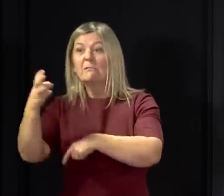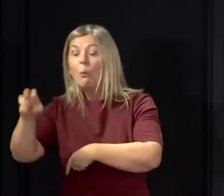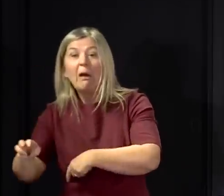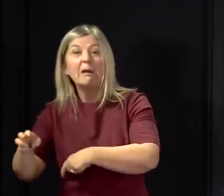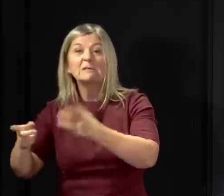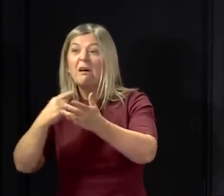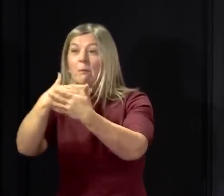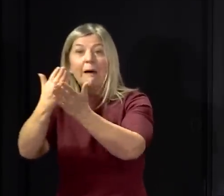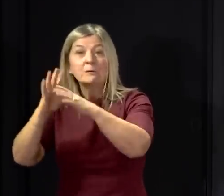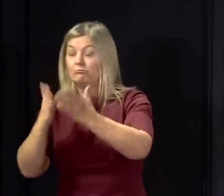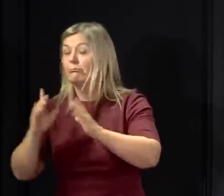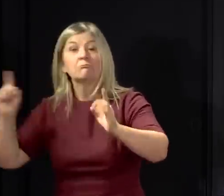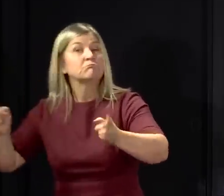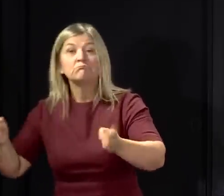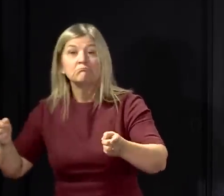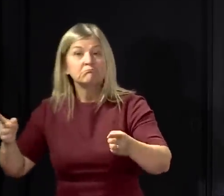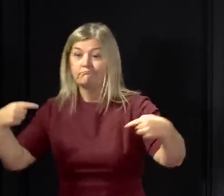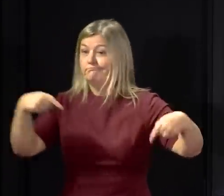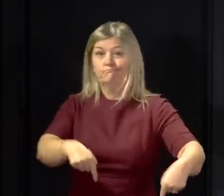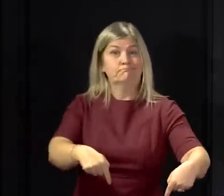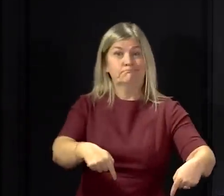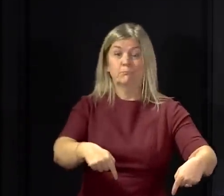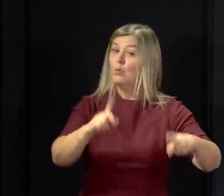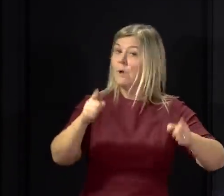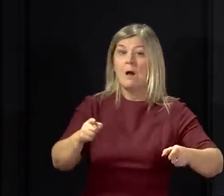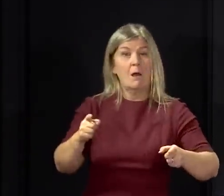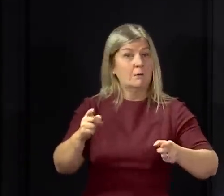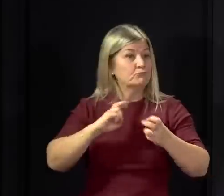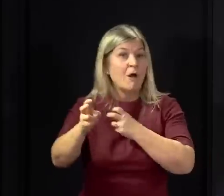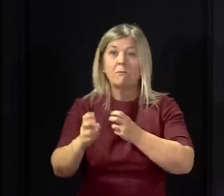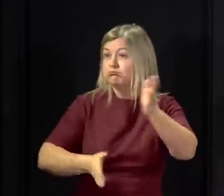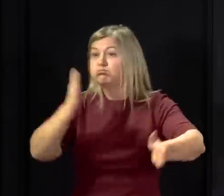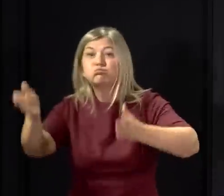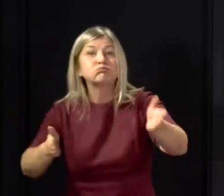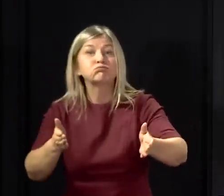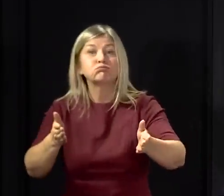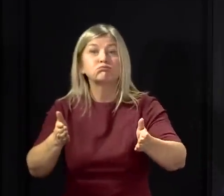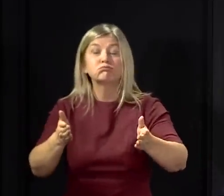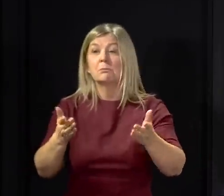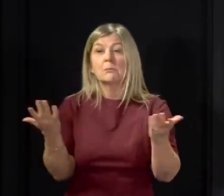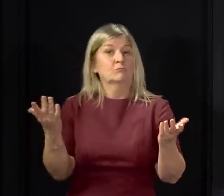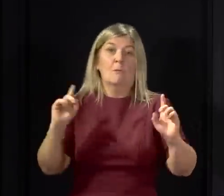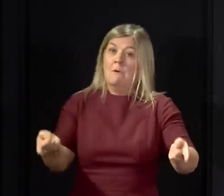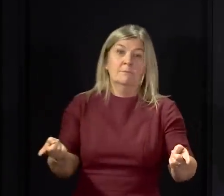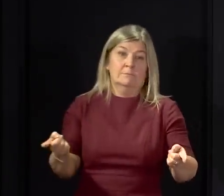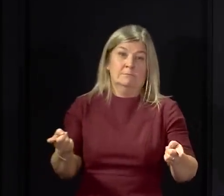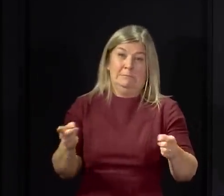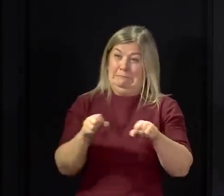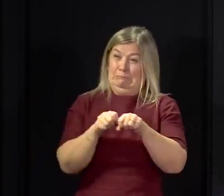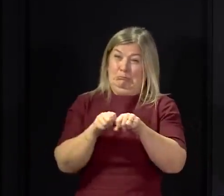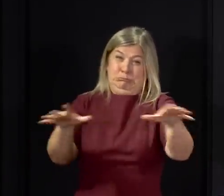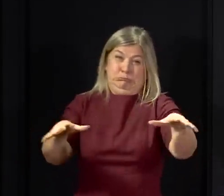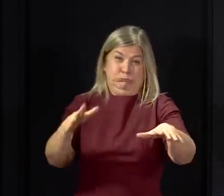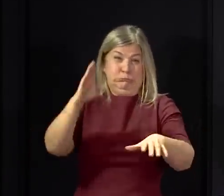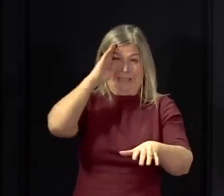cannot take the risk of this strain travelling from different parts of the UK. If you decide to travel within